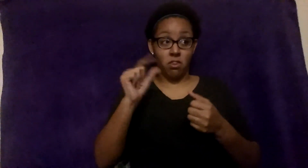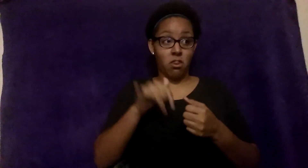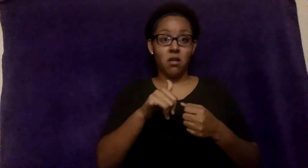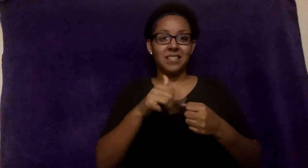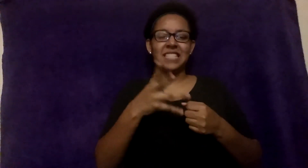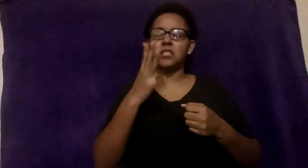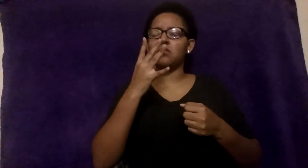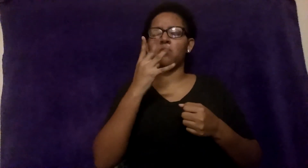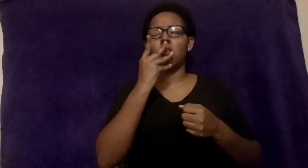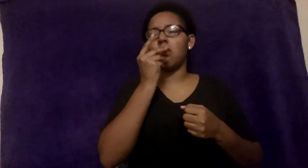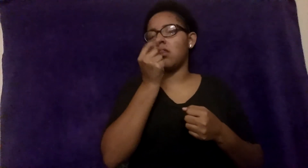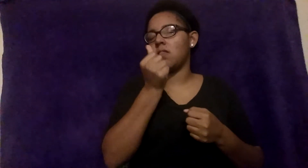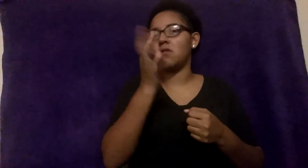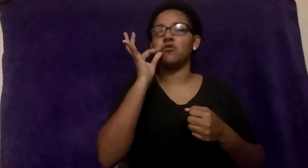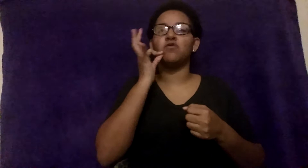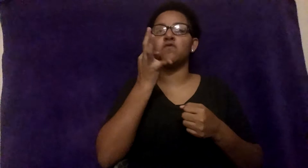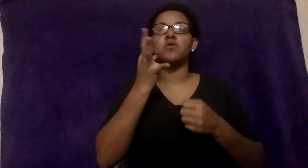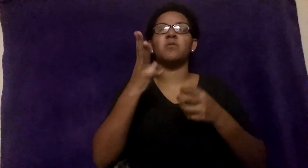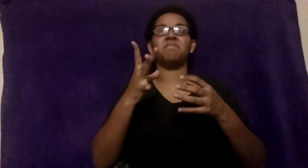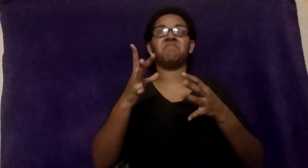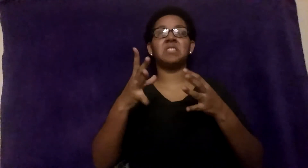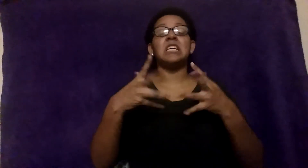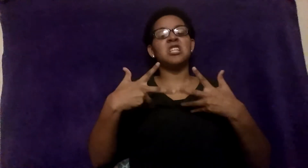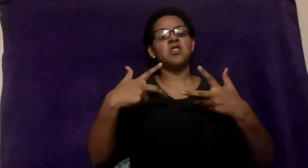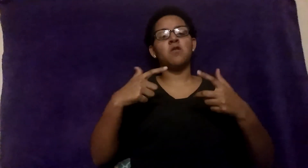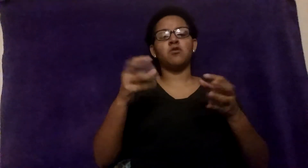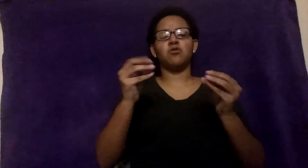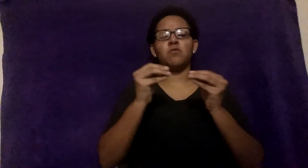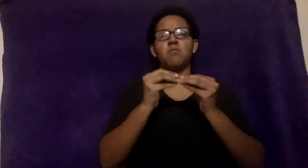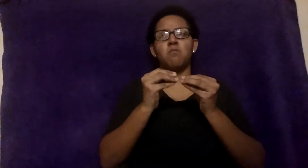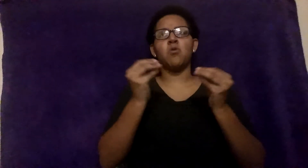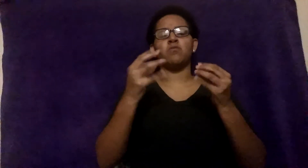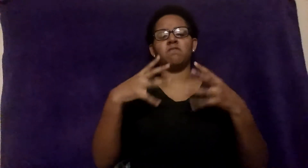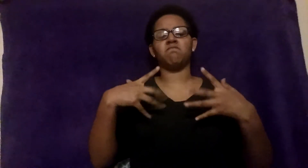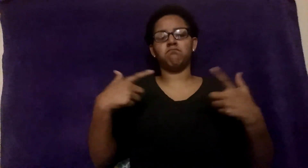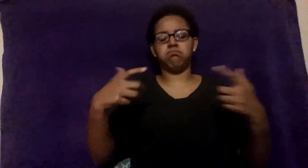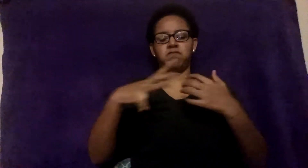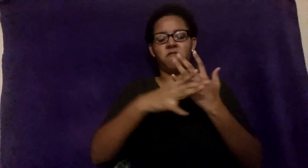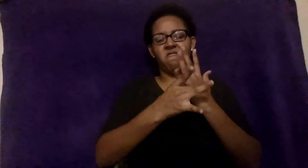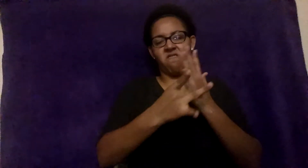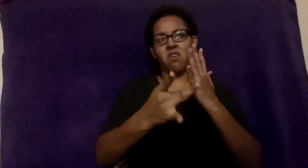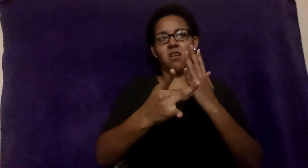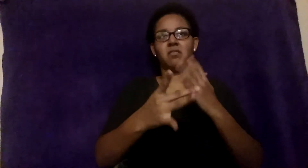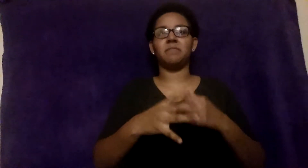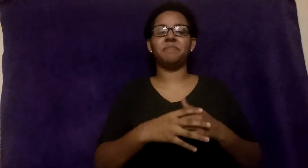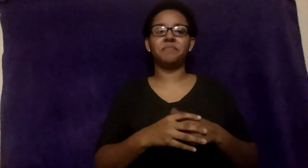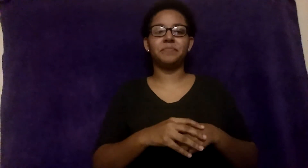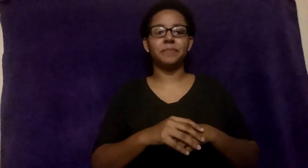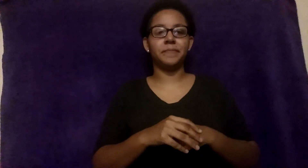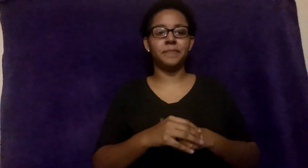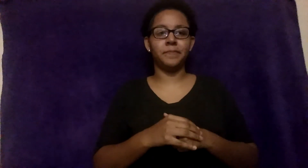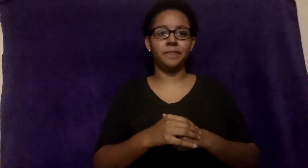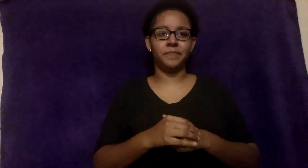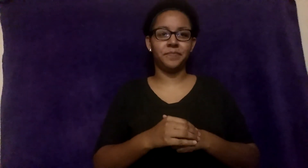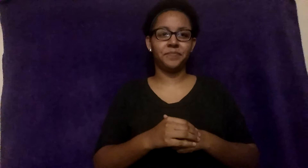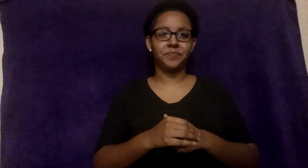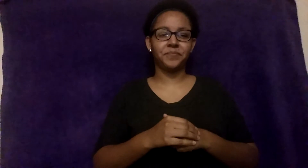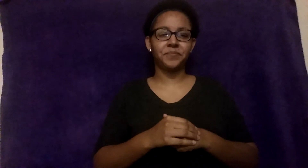fruit. It's actually the fattiest of all the fruits. You probably didn't even think it was a fruit even if you ate one. So, let's say I have